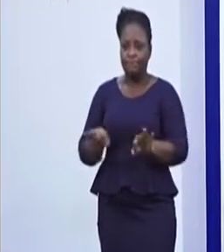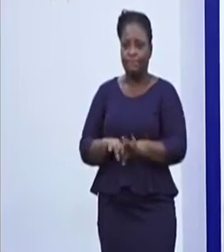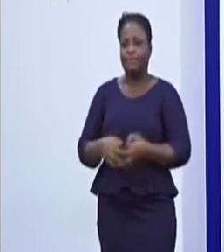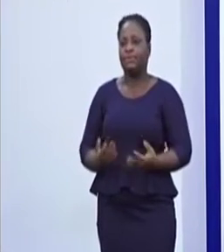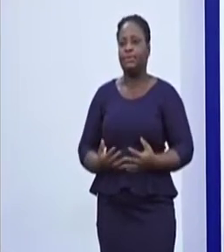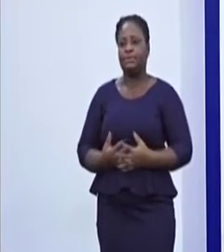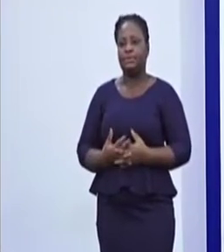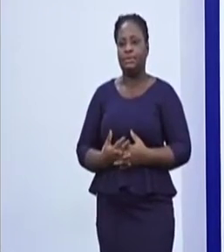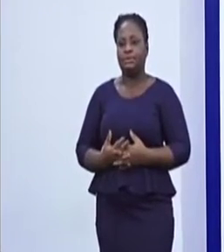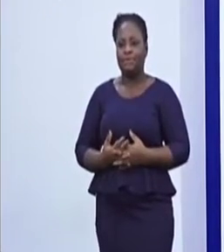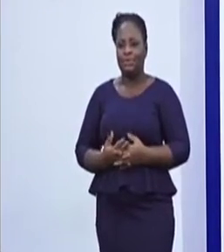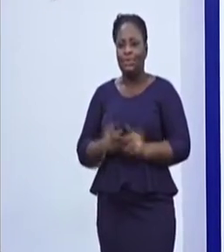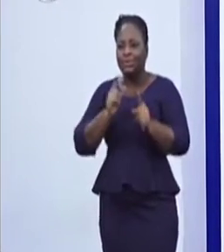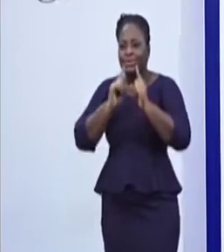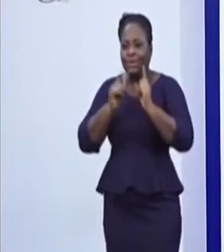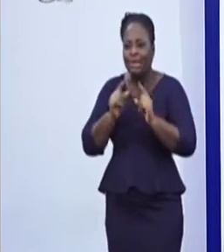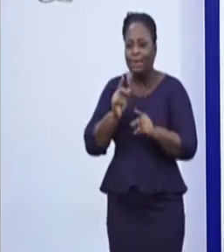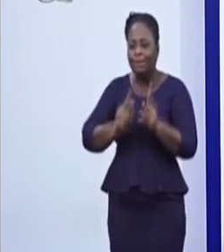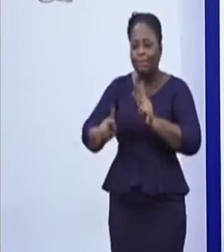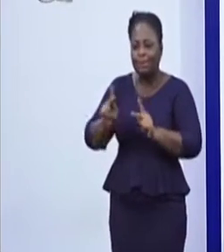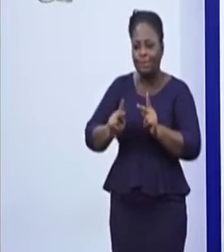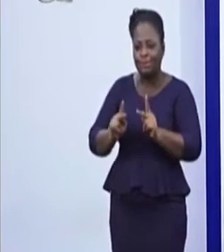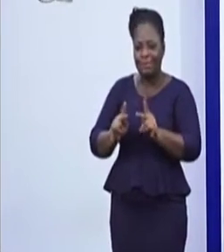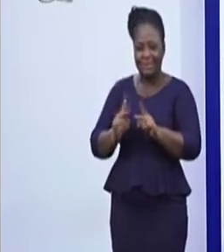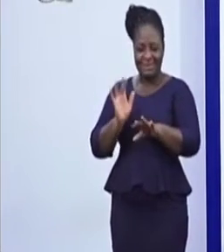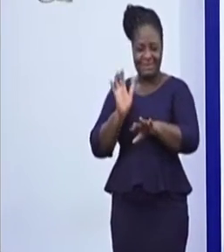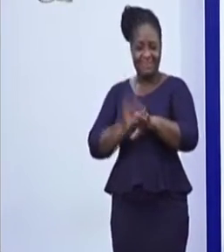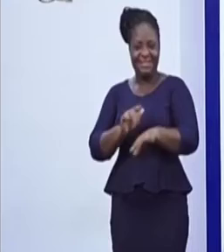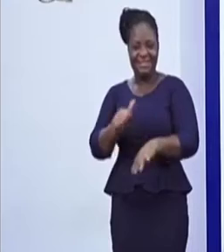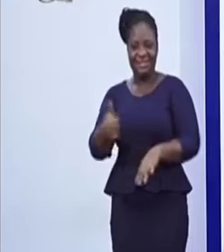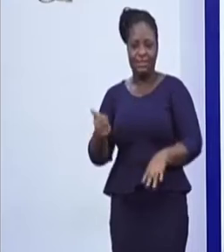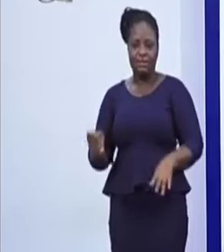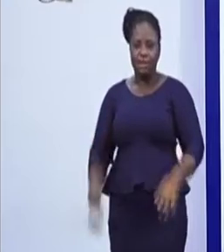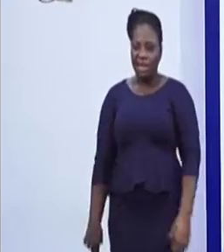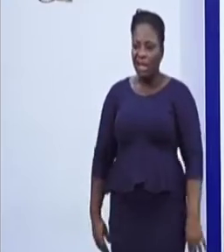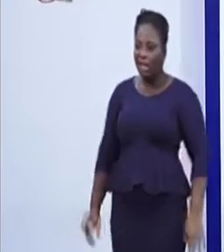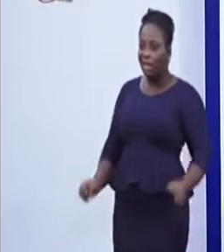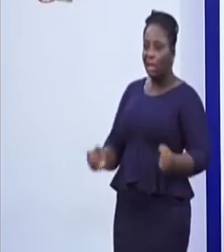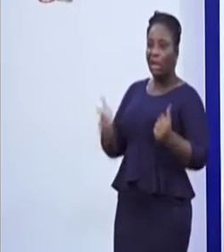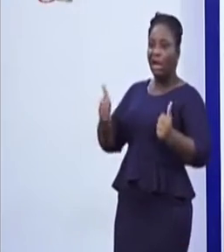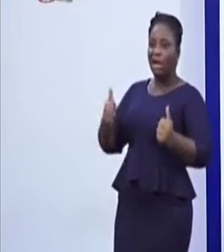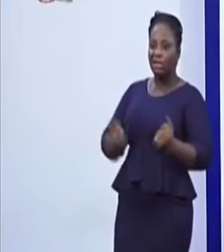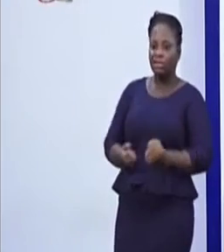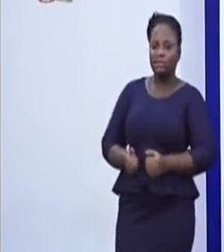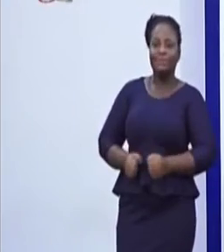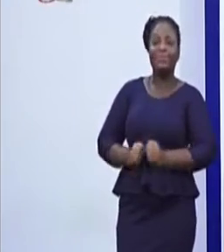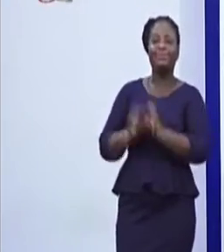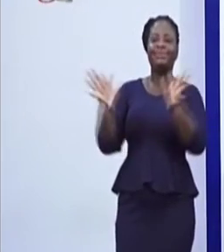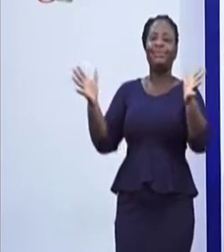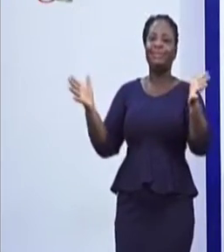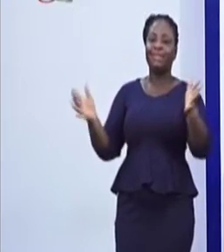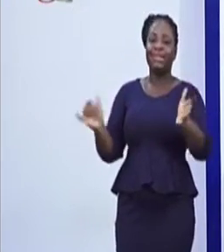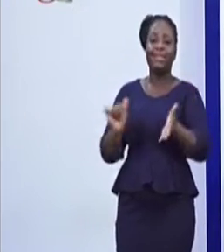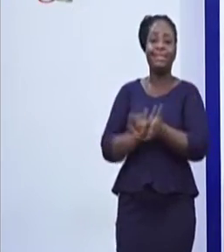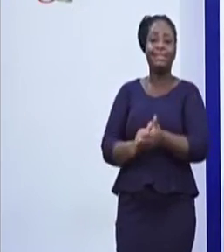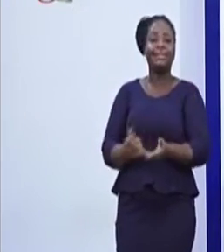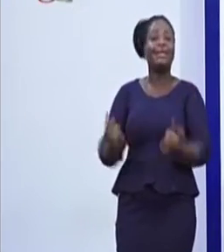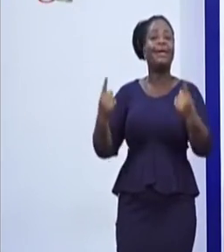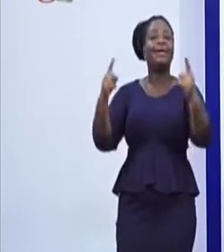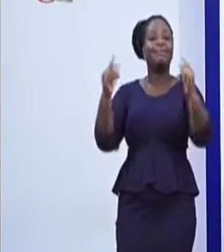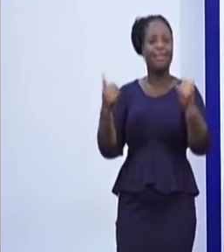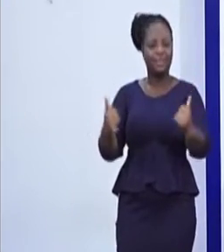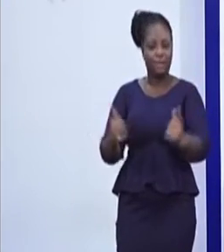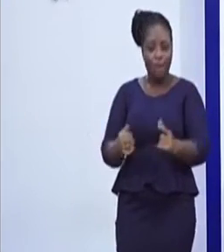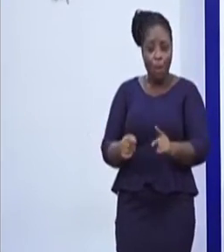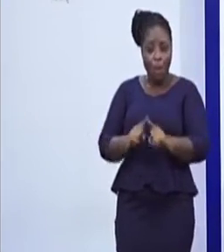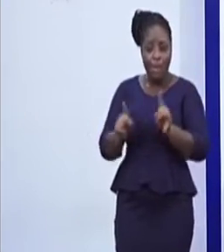important that you don't talk about people infecting others, super spreaders. It's a word that is bundled often. But once